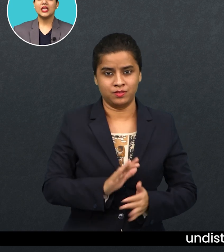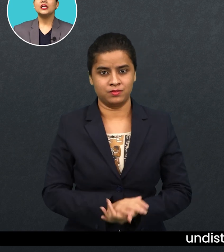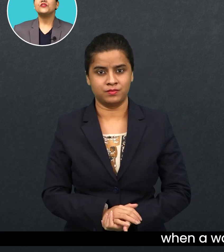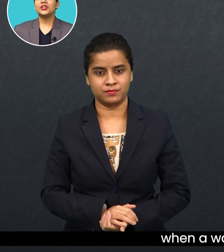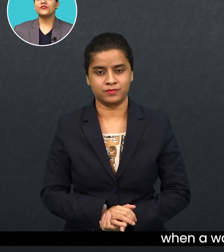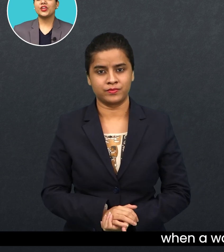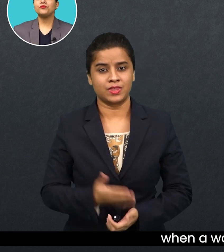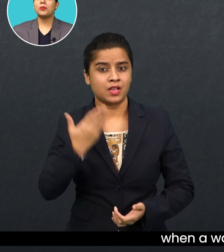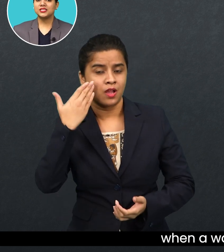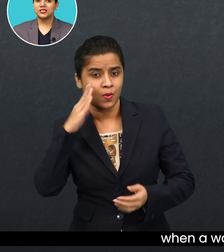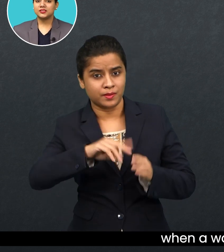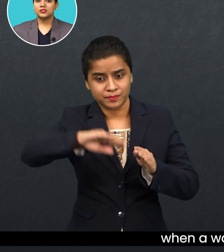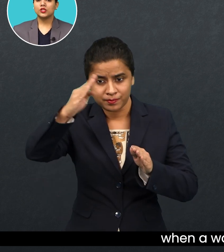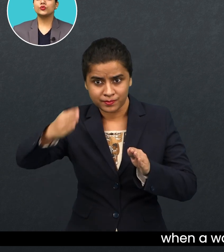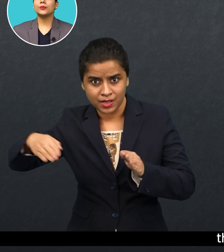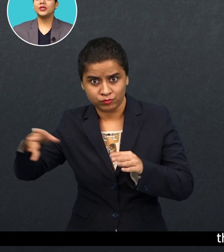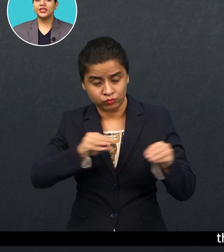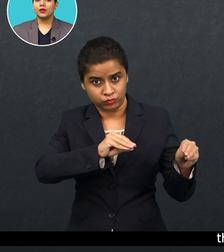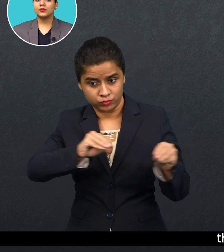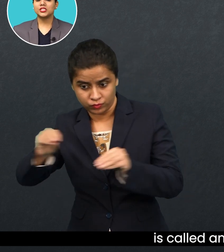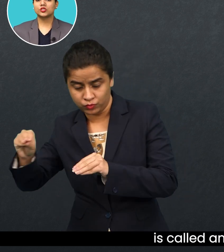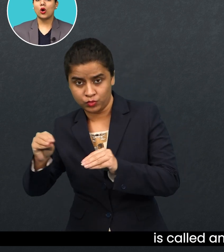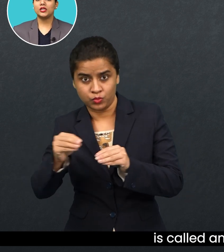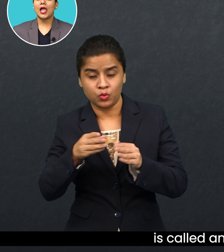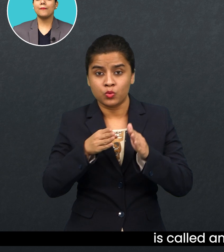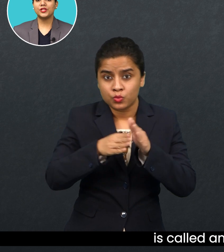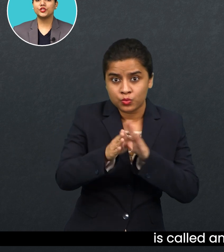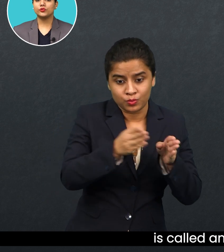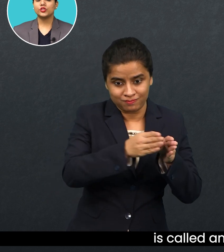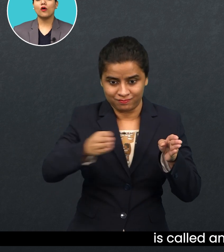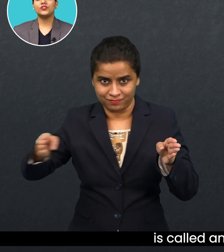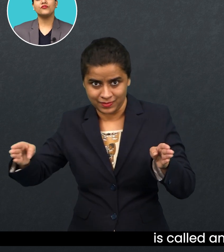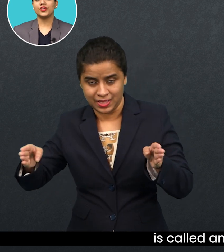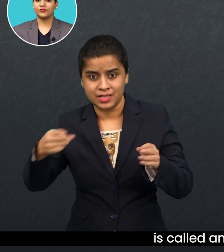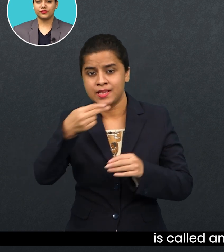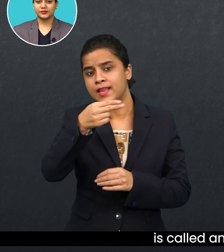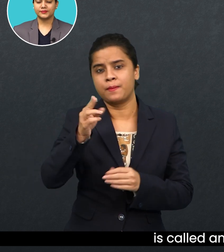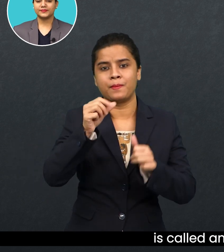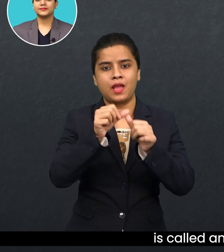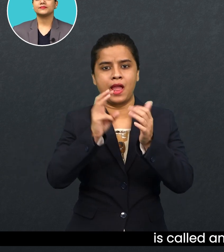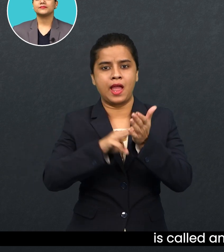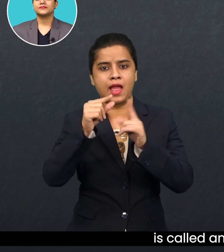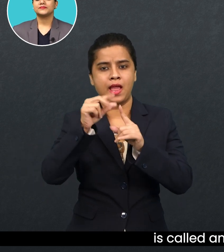When a wave passes through the medium is called amplitude of the wave.